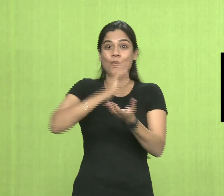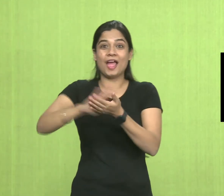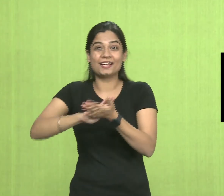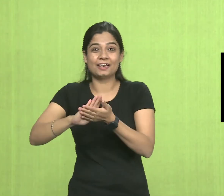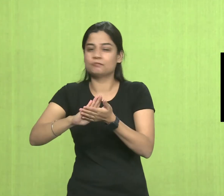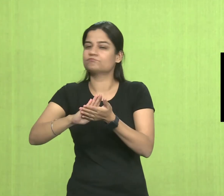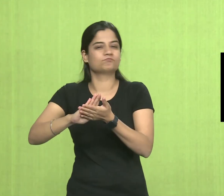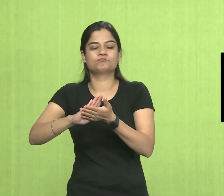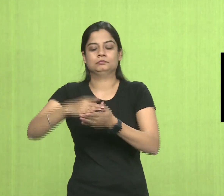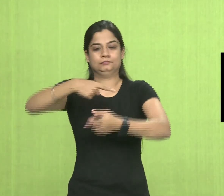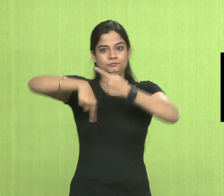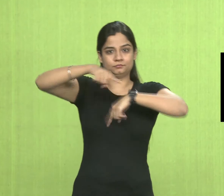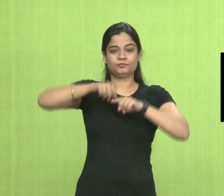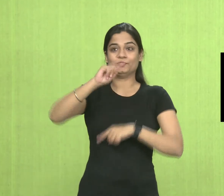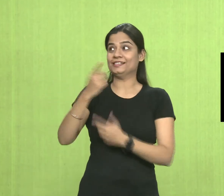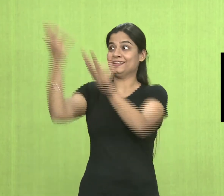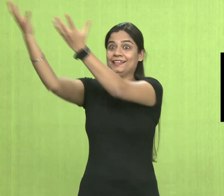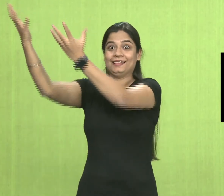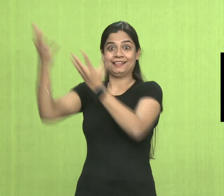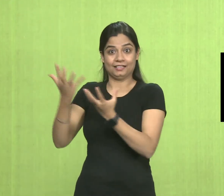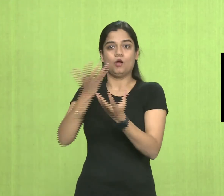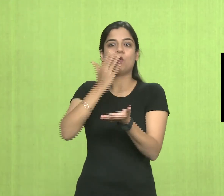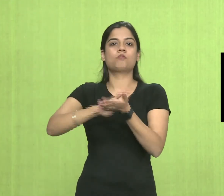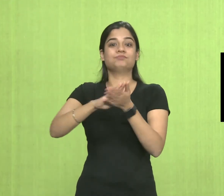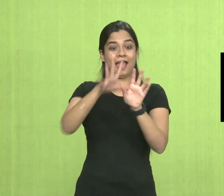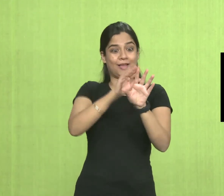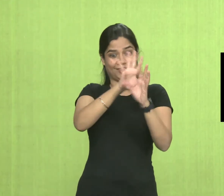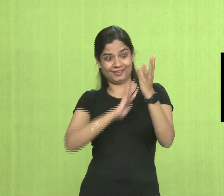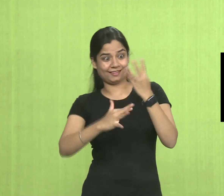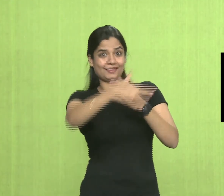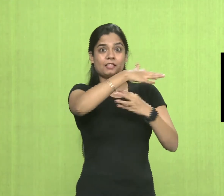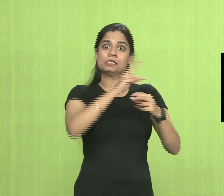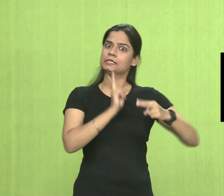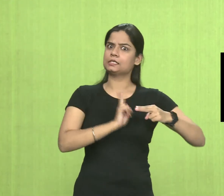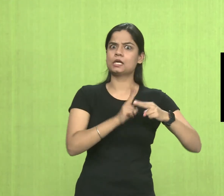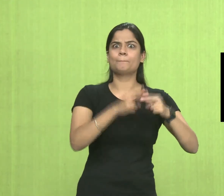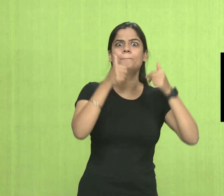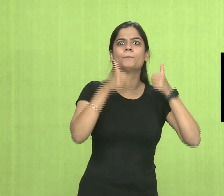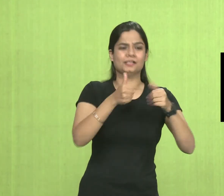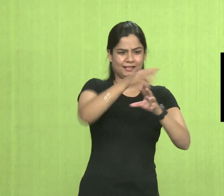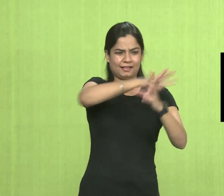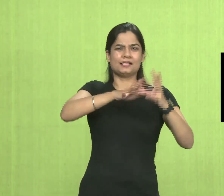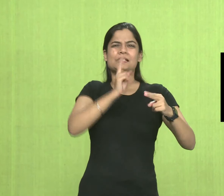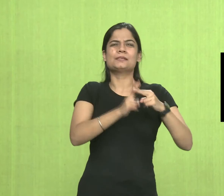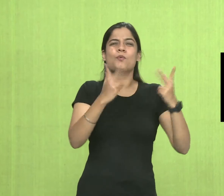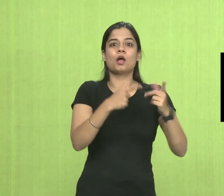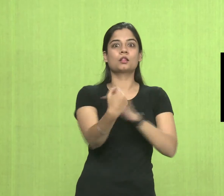don't peel them and then clean them. Wash them before you have peeled the vegetable. Keep the skin on.